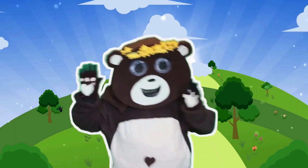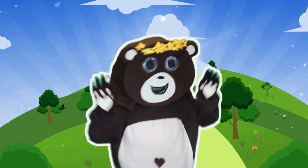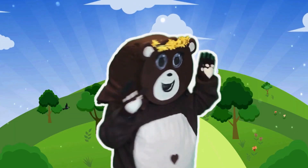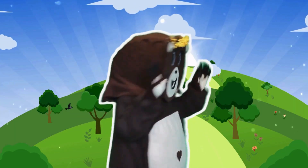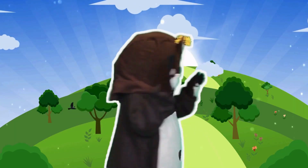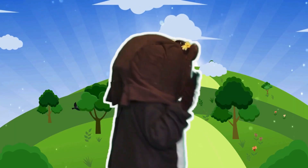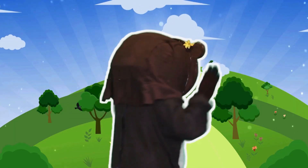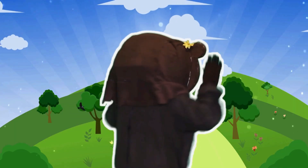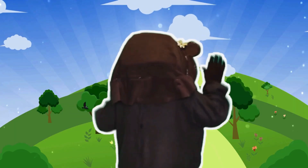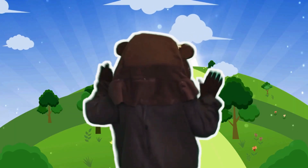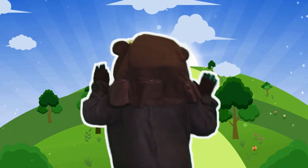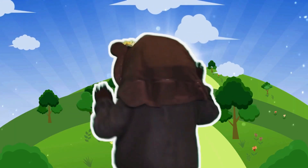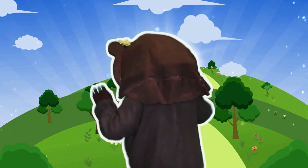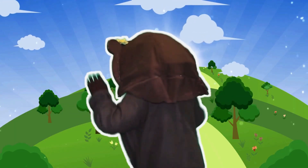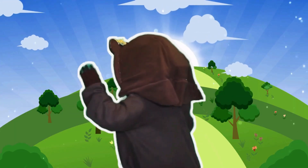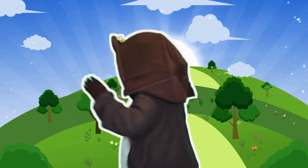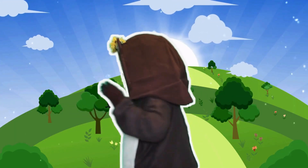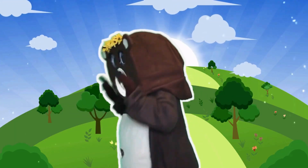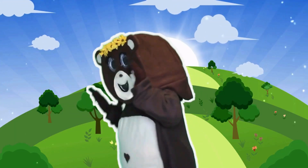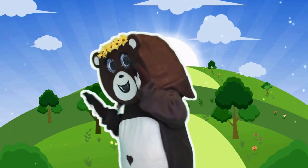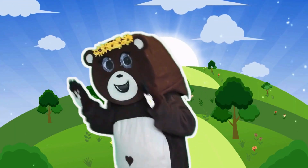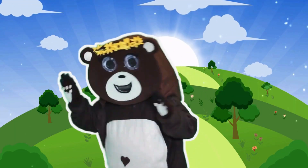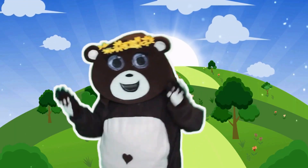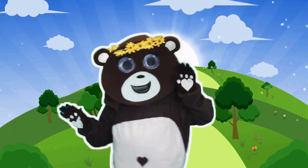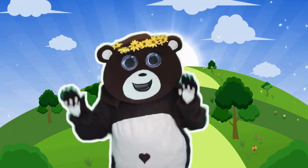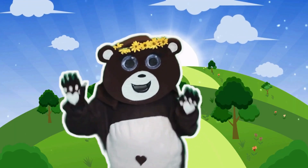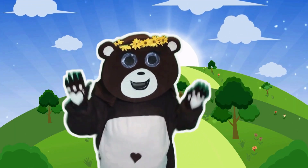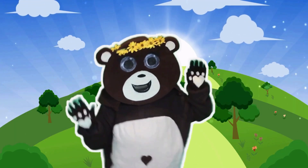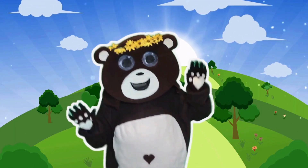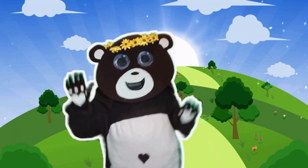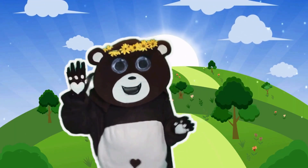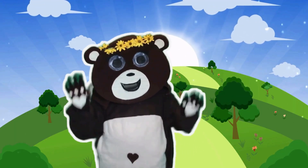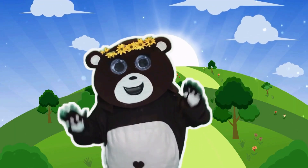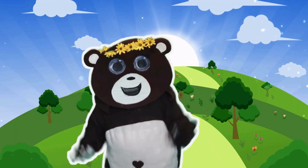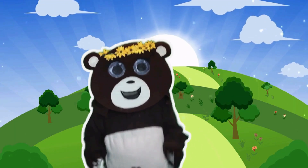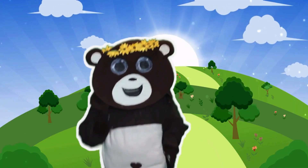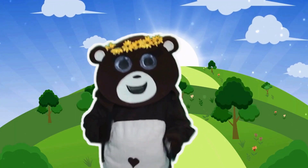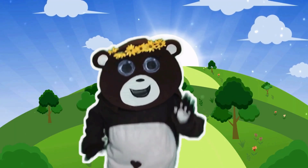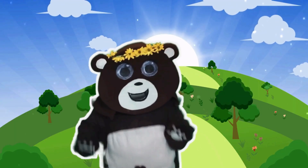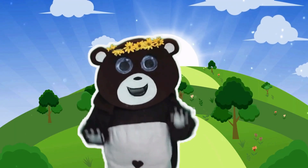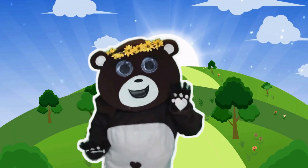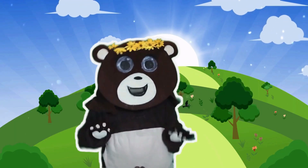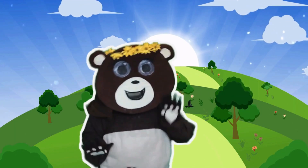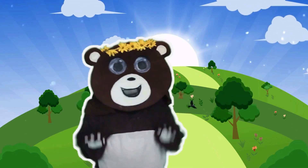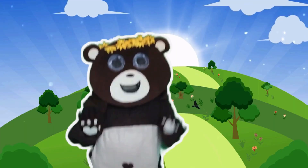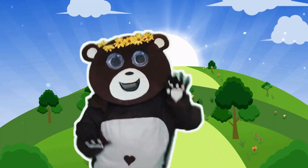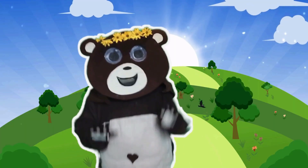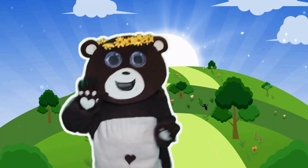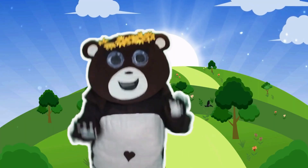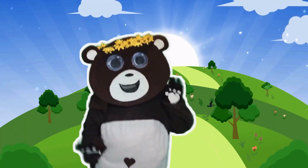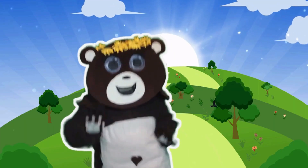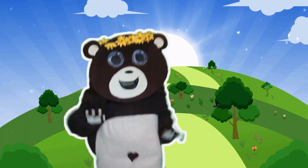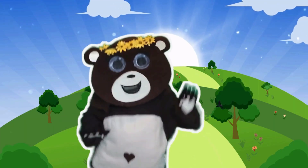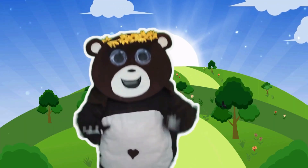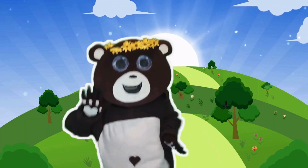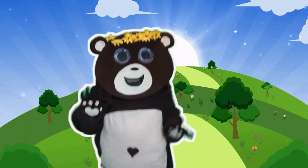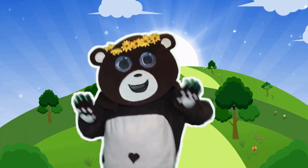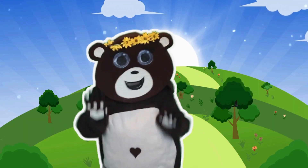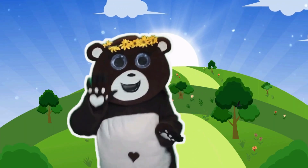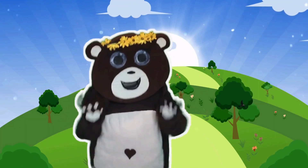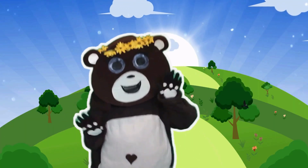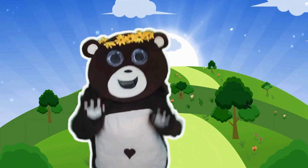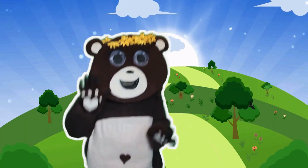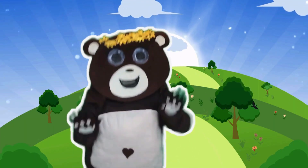E huri teti pea, aue, e huri mai. E oma teti pea,